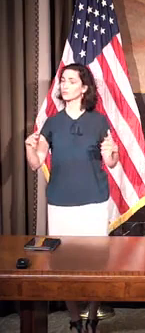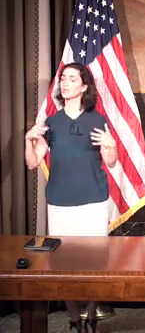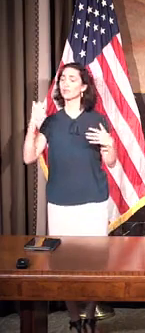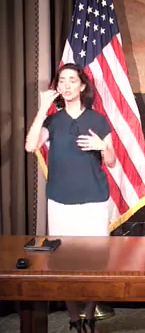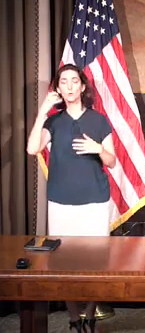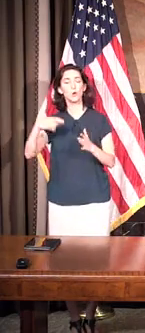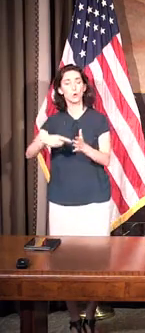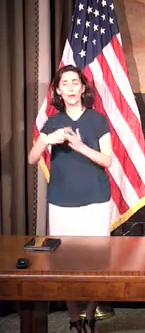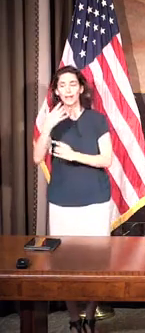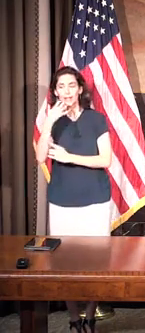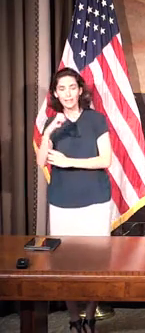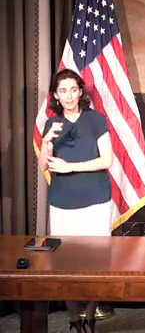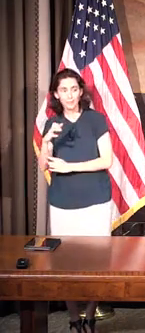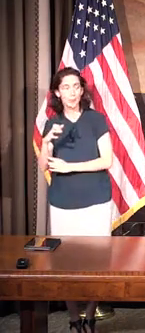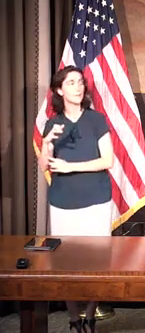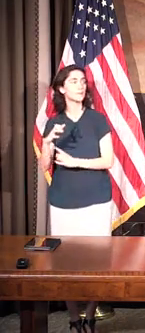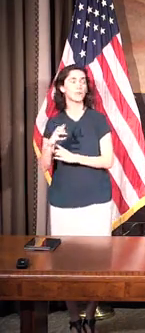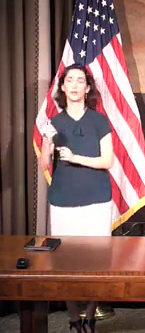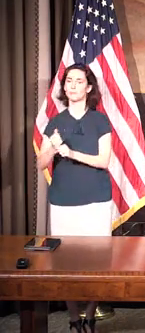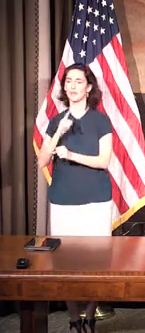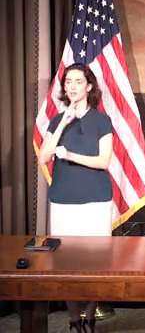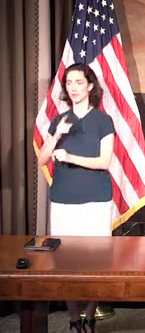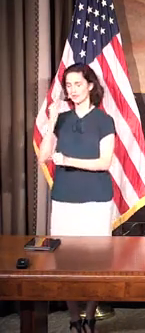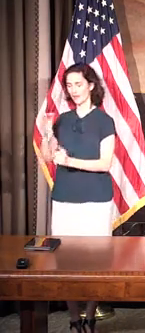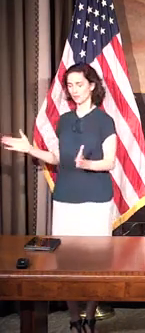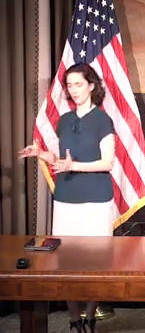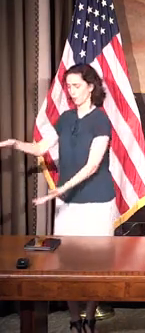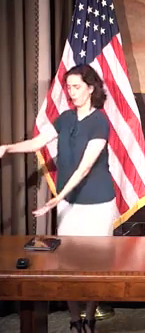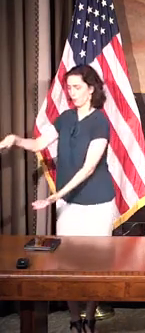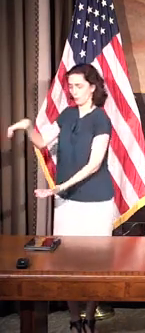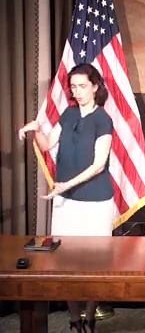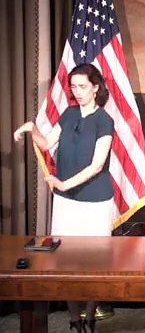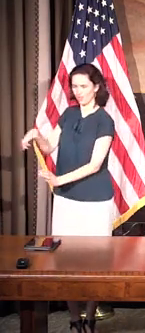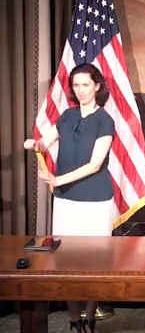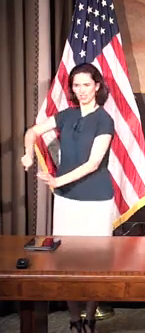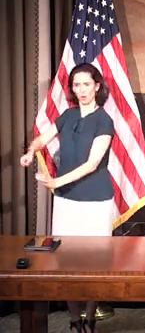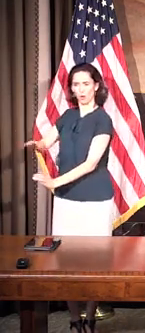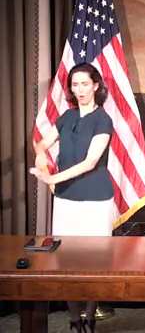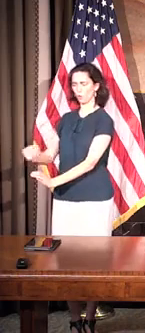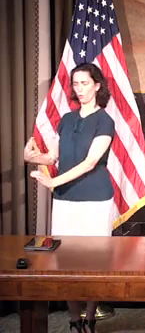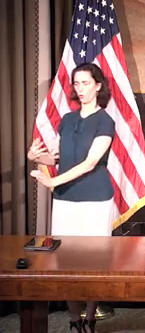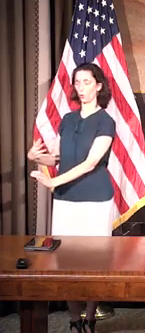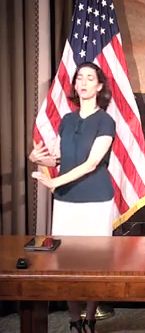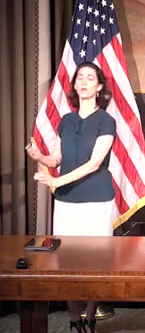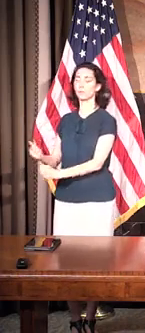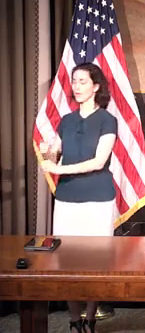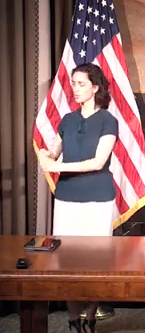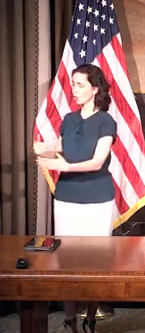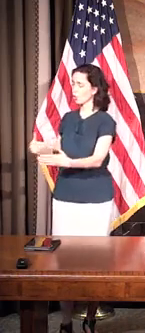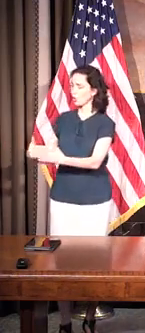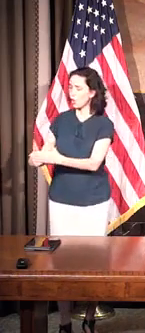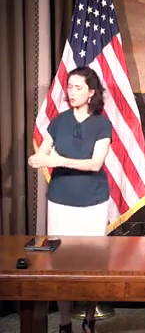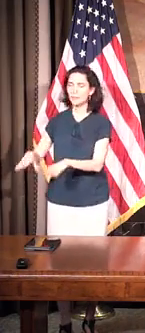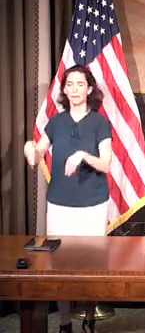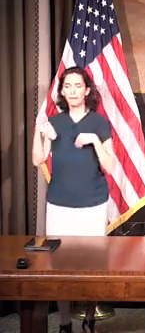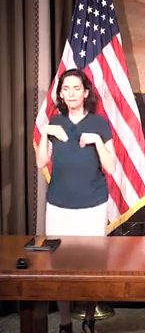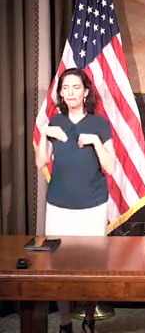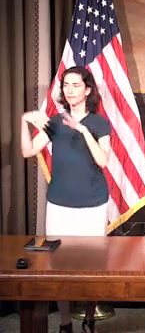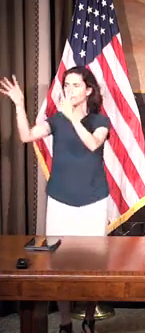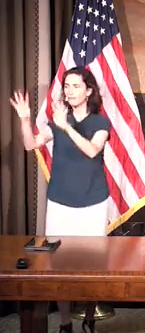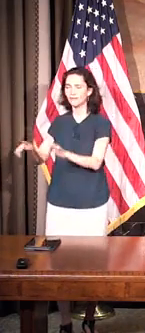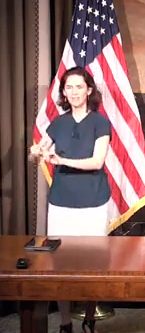heaters, please make sure you keep those portable heaters at least 3 to 5 feet away from combustible materials like blankets and comforters and so forth. No